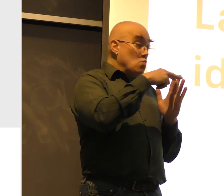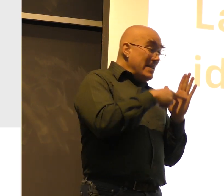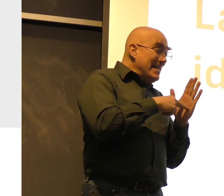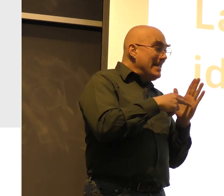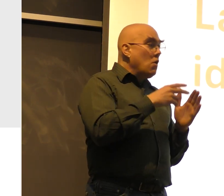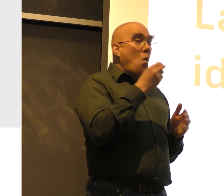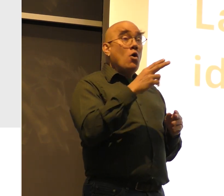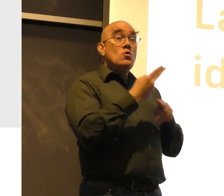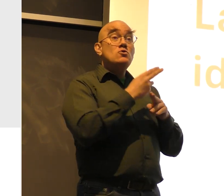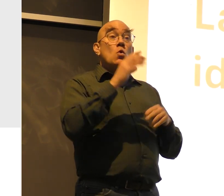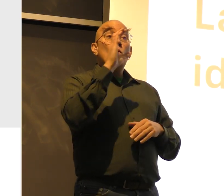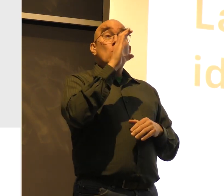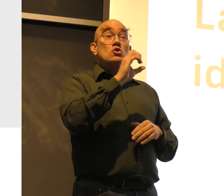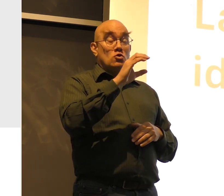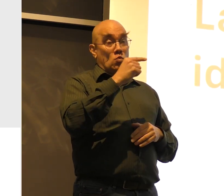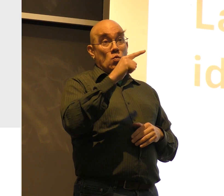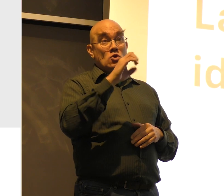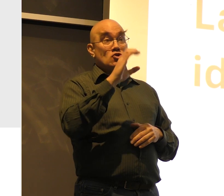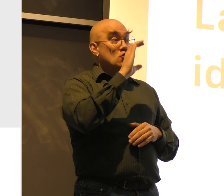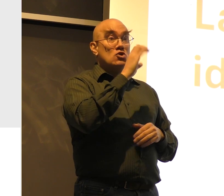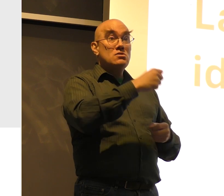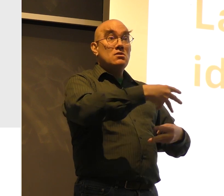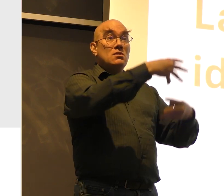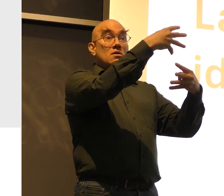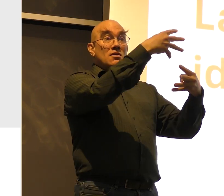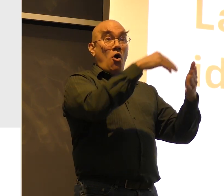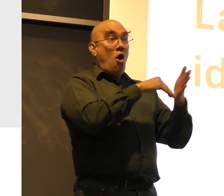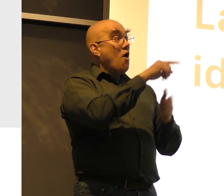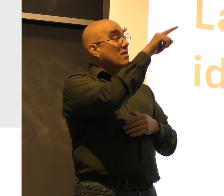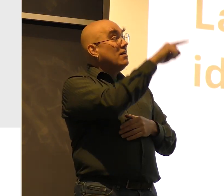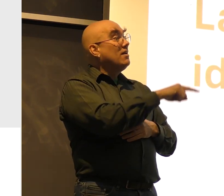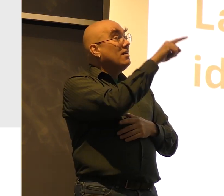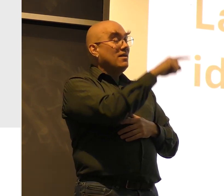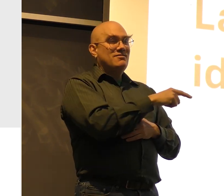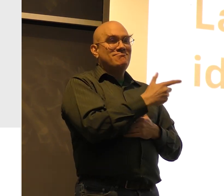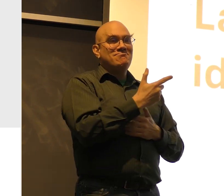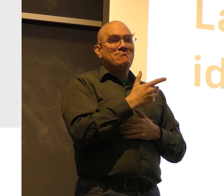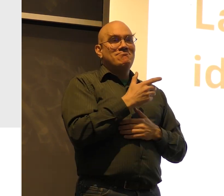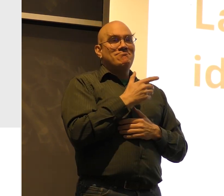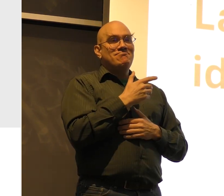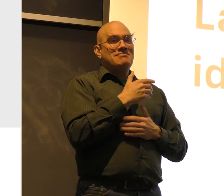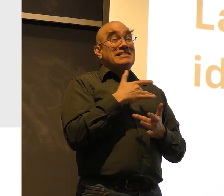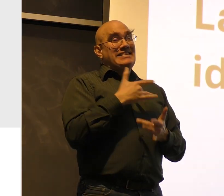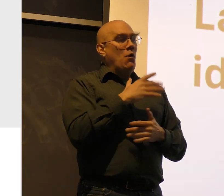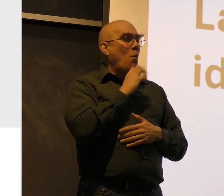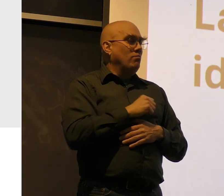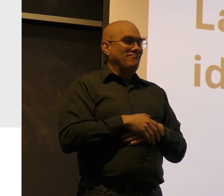And so when you read something, or you Google search, oftentimes the things that you find